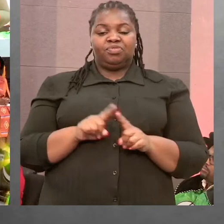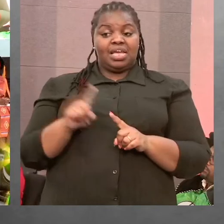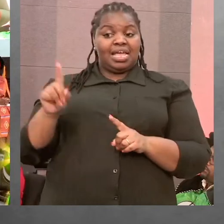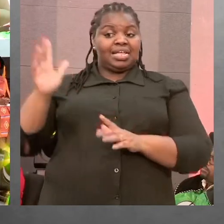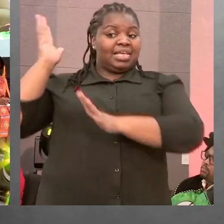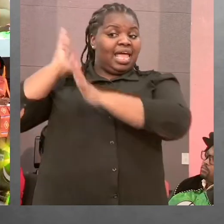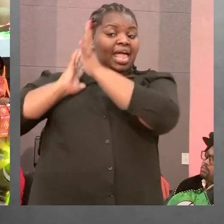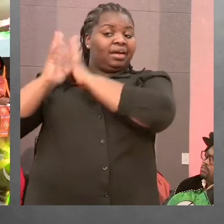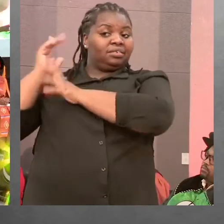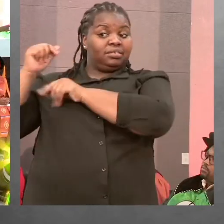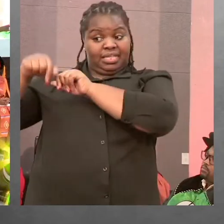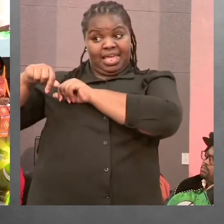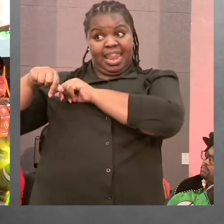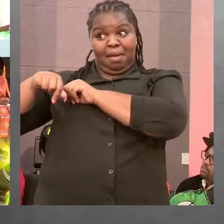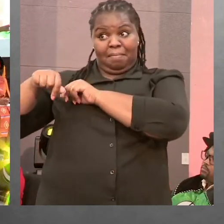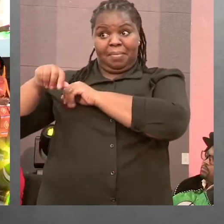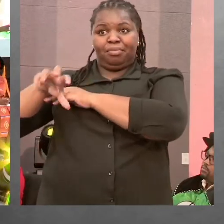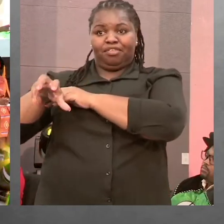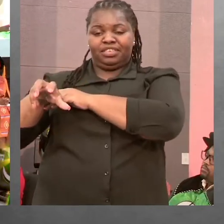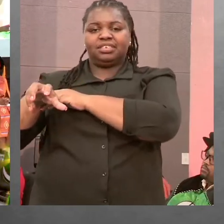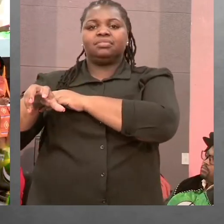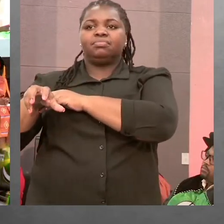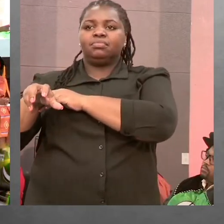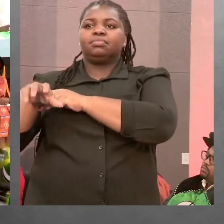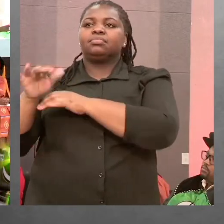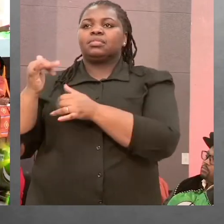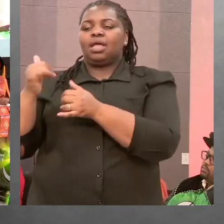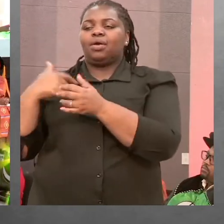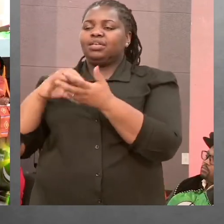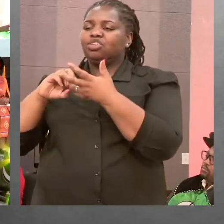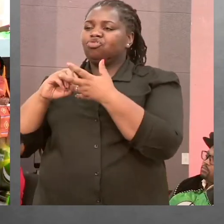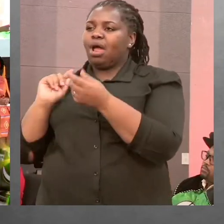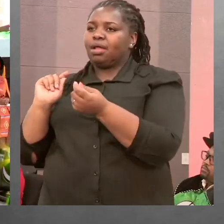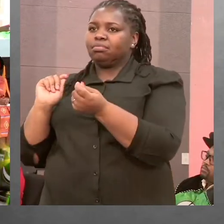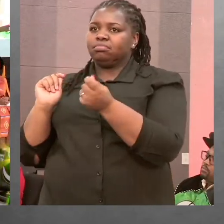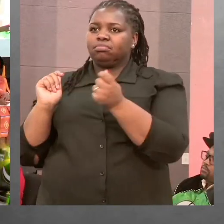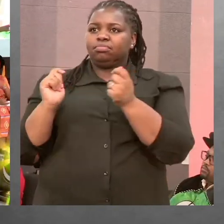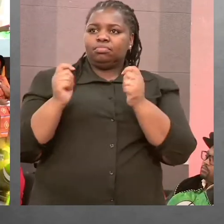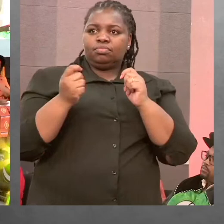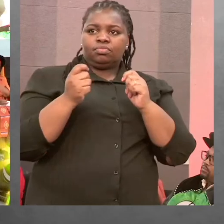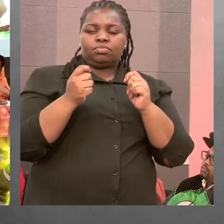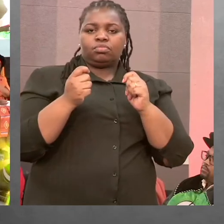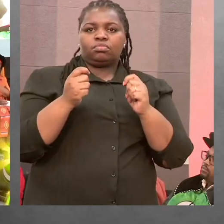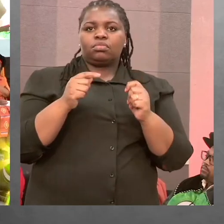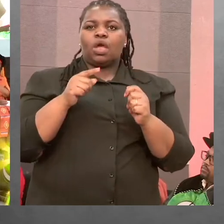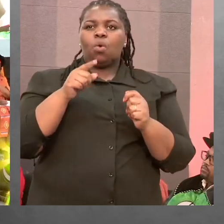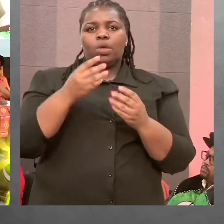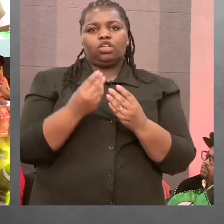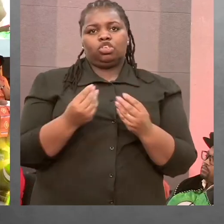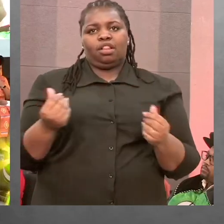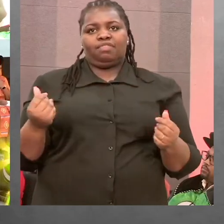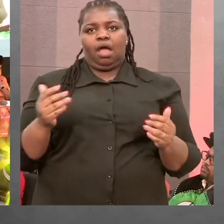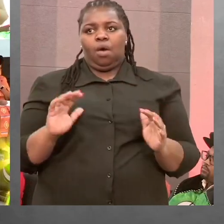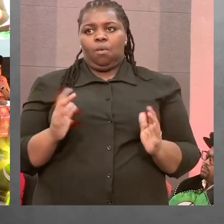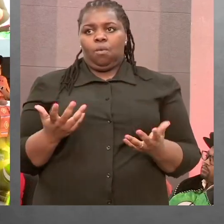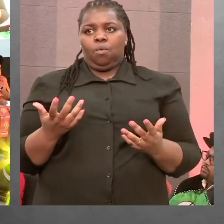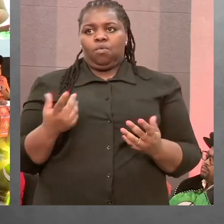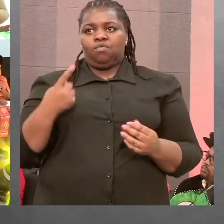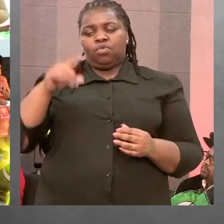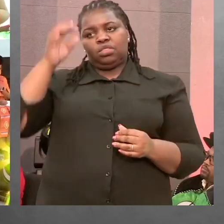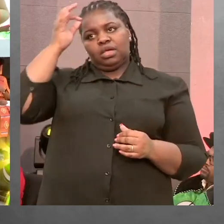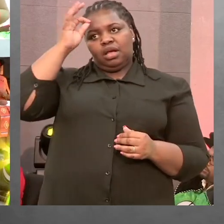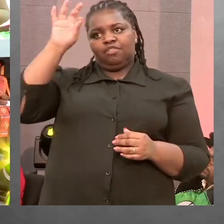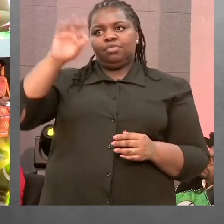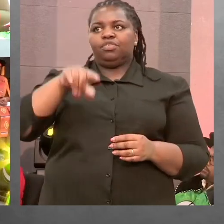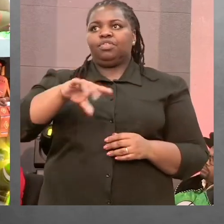njengembali e-rich yalapha eprovincini, let's find a way to solve the X for the governance of